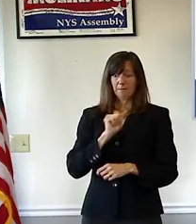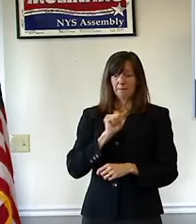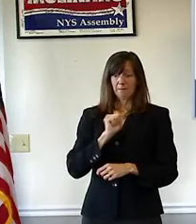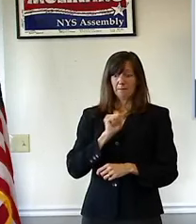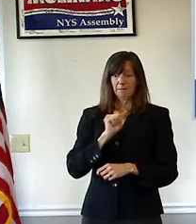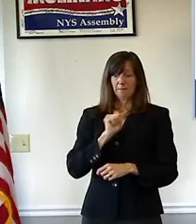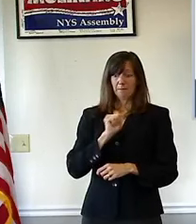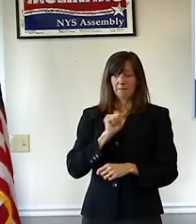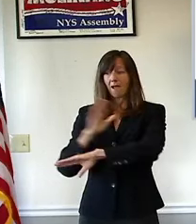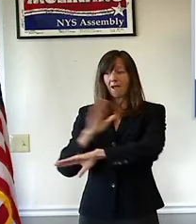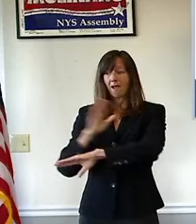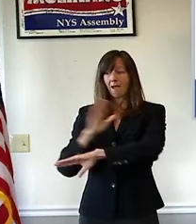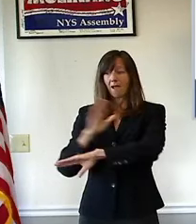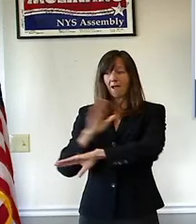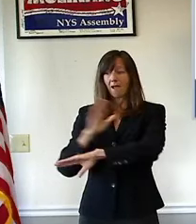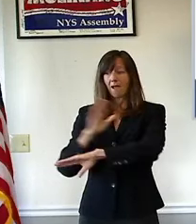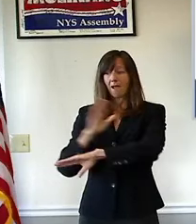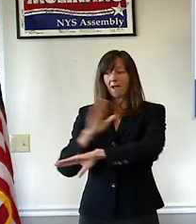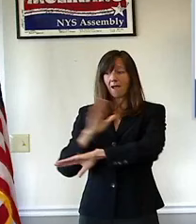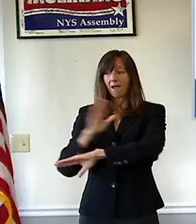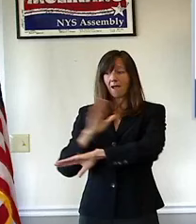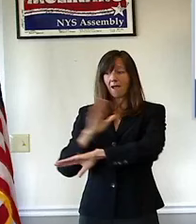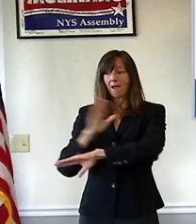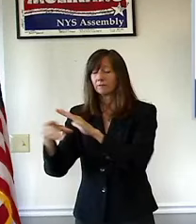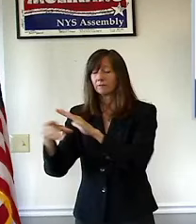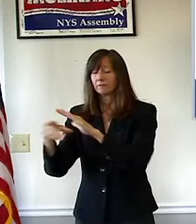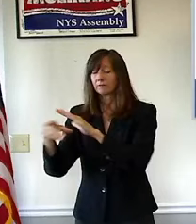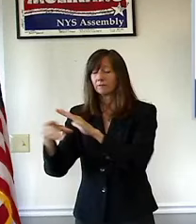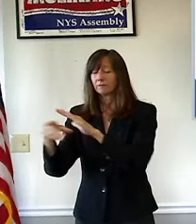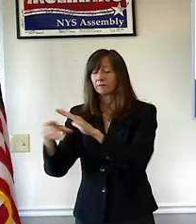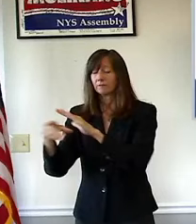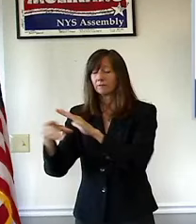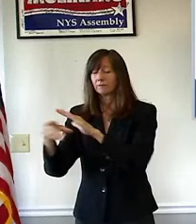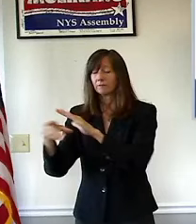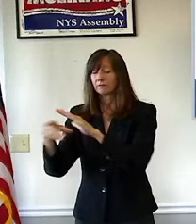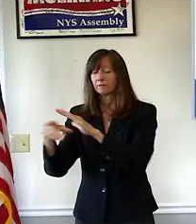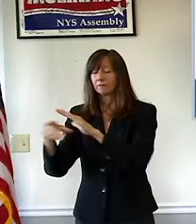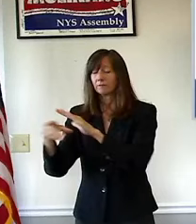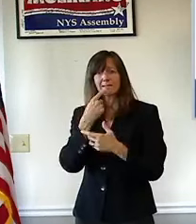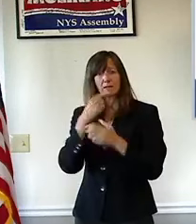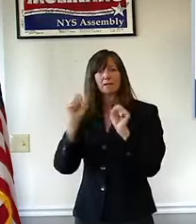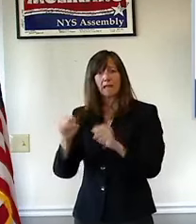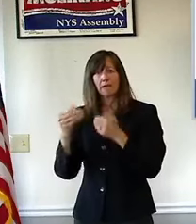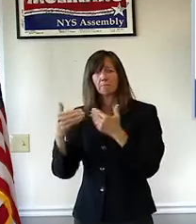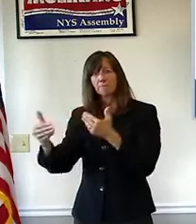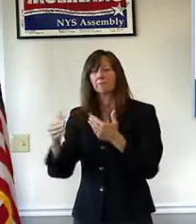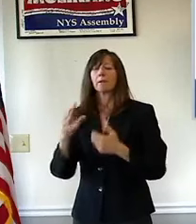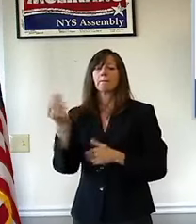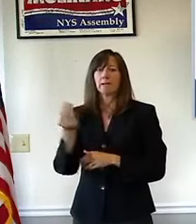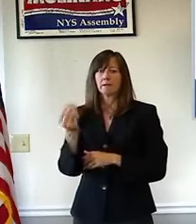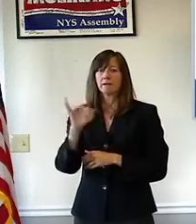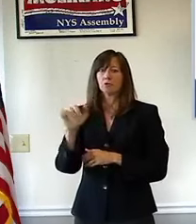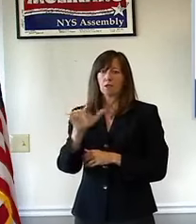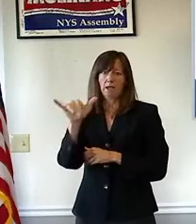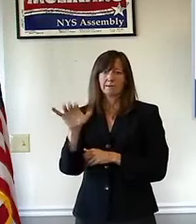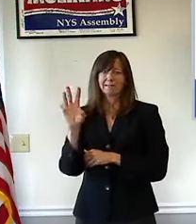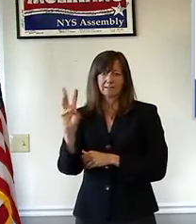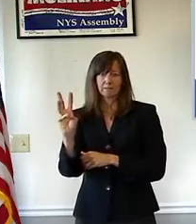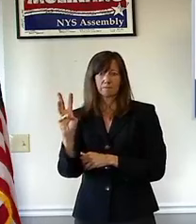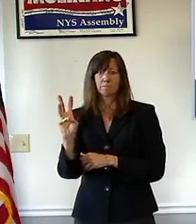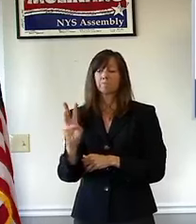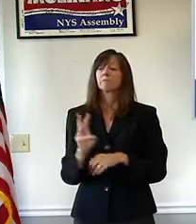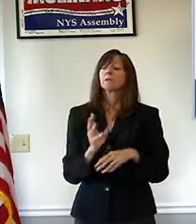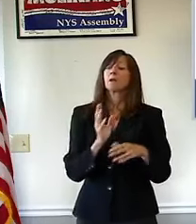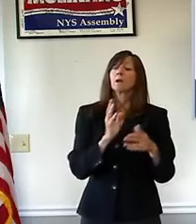start practices on the 6th of July. Lacrosse, okay, can begin non-contact practices on